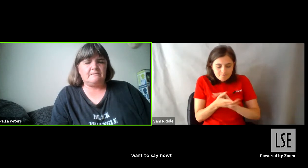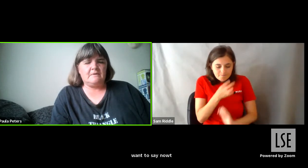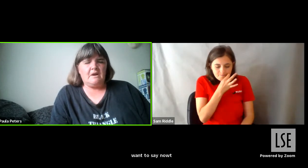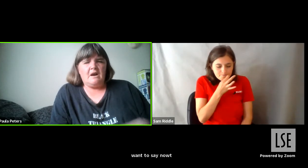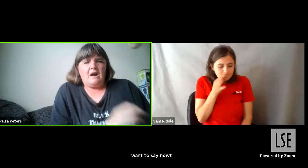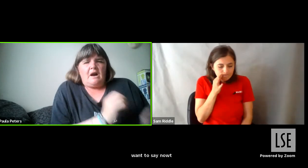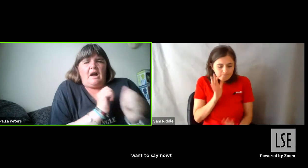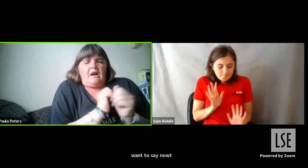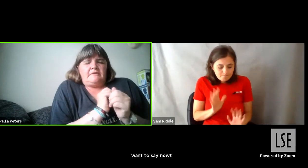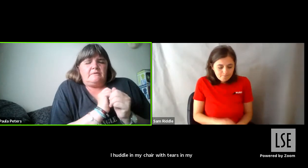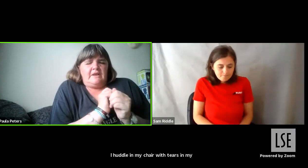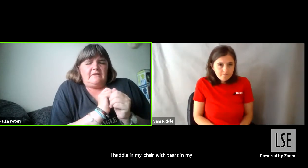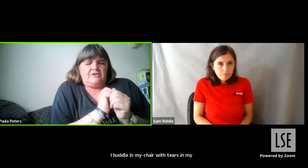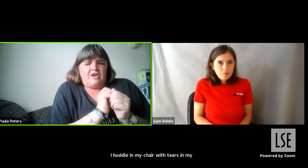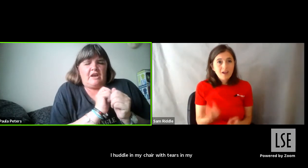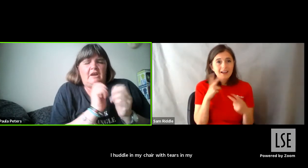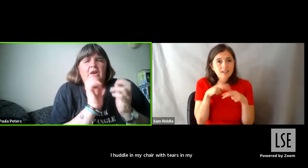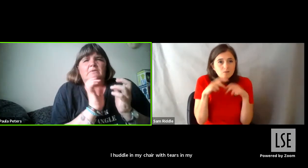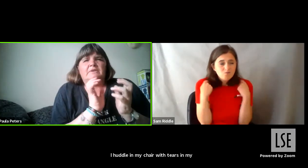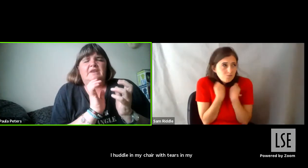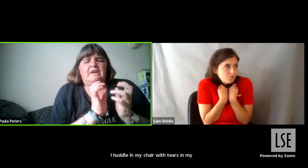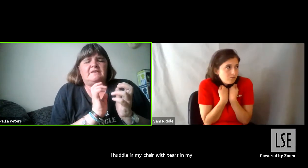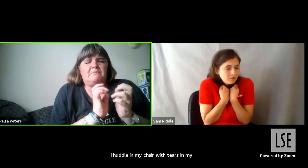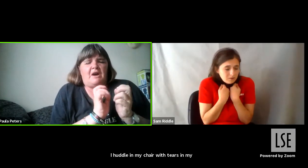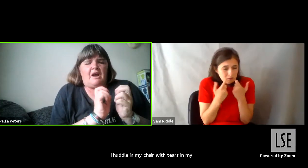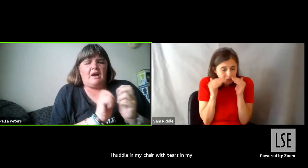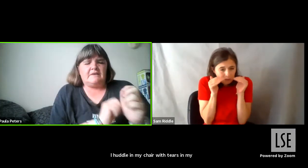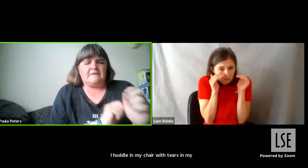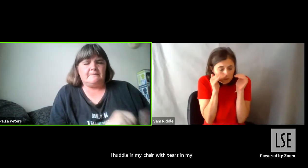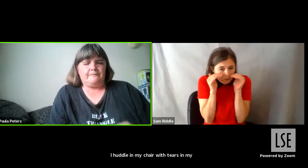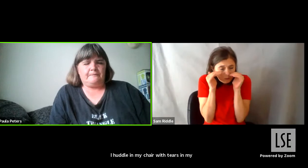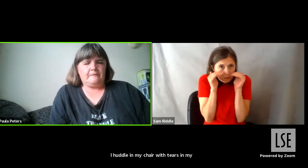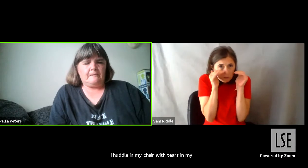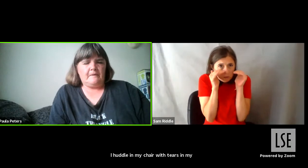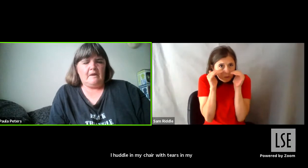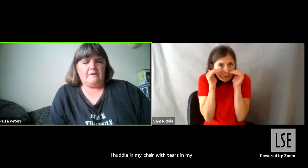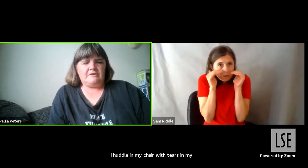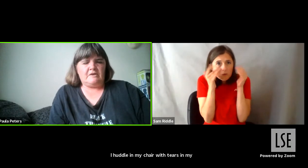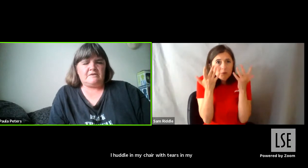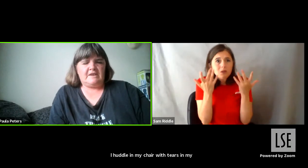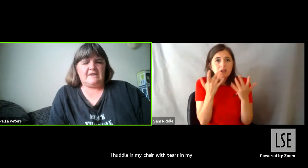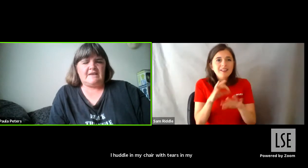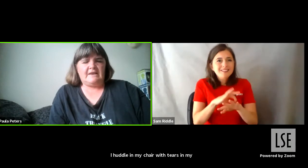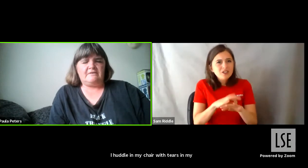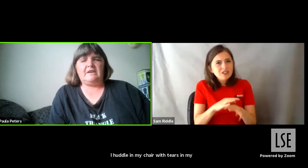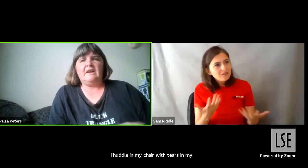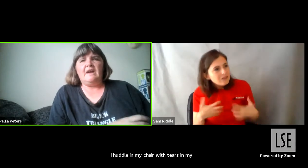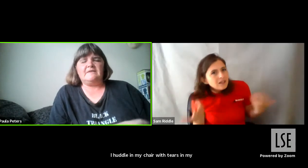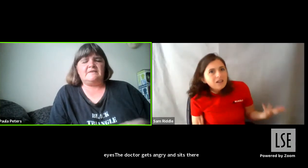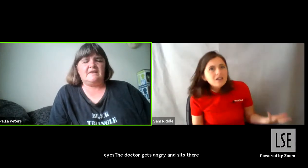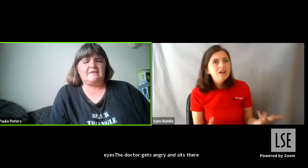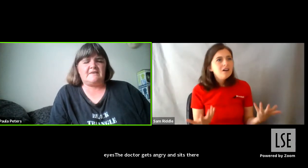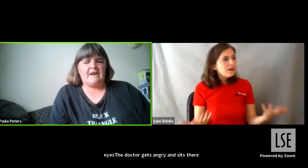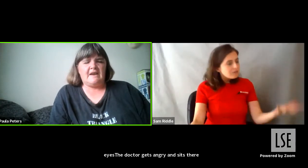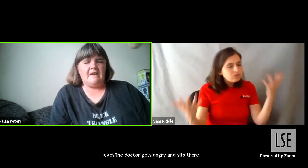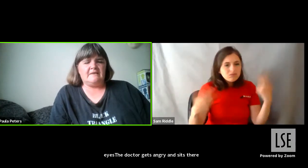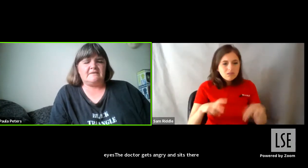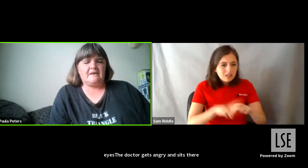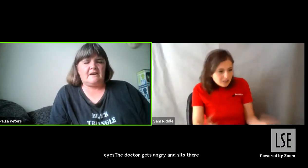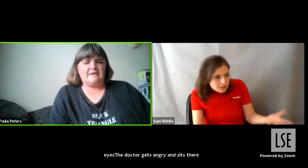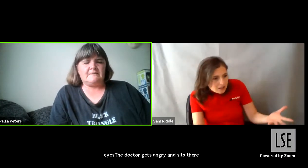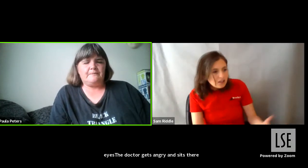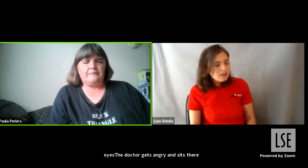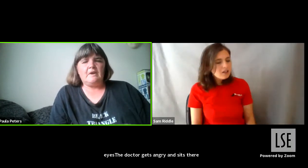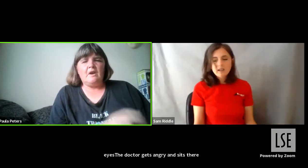nout. I huddle in the chair with tears in my eyes. The doctor gets angry and sits there